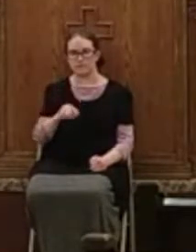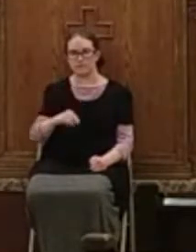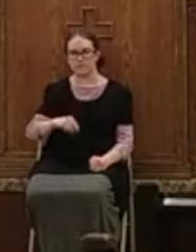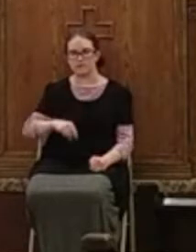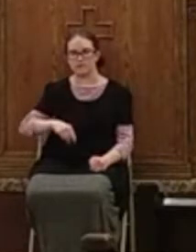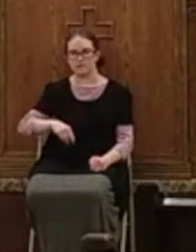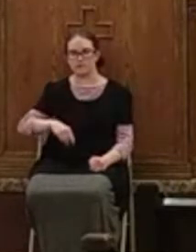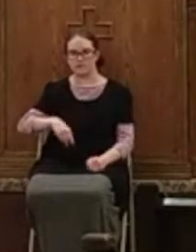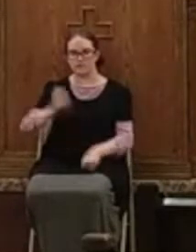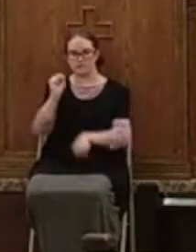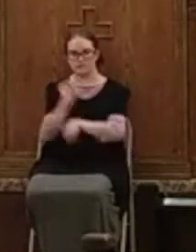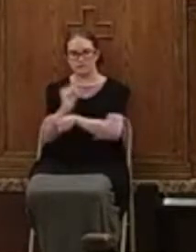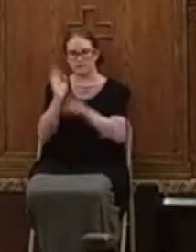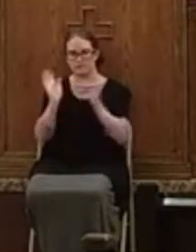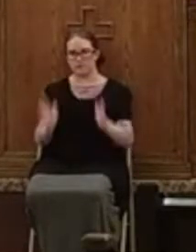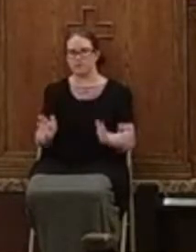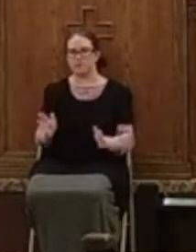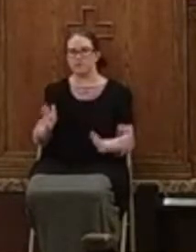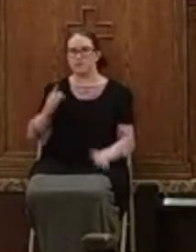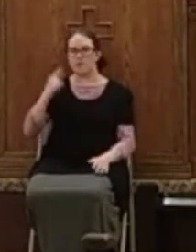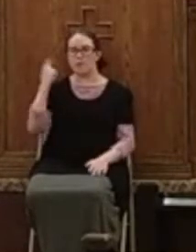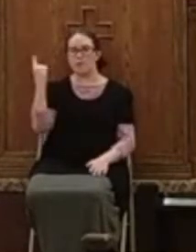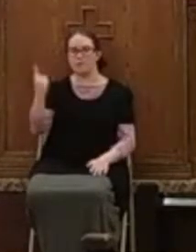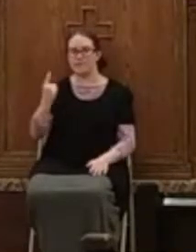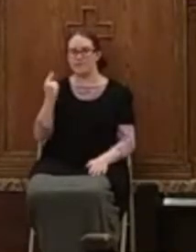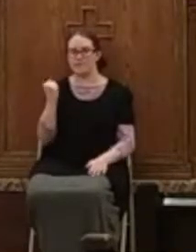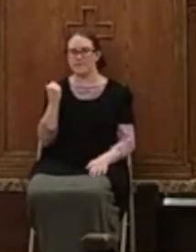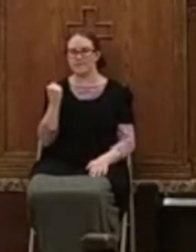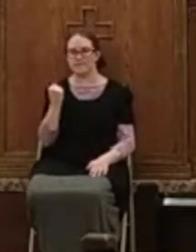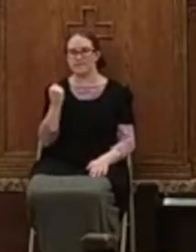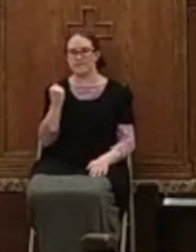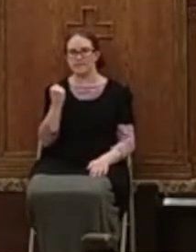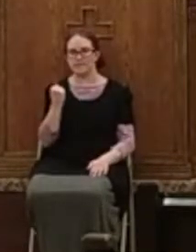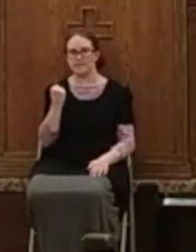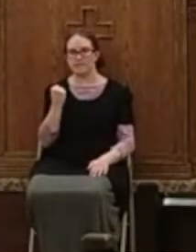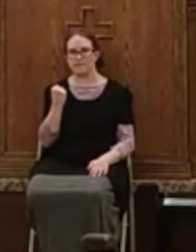authorized personnel only.